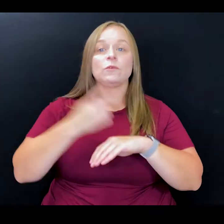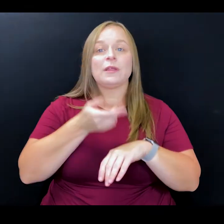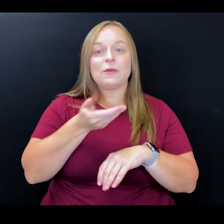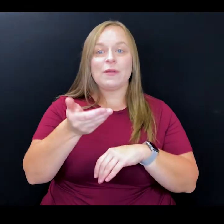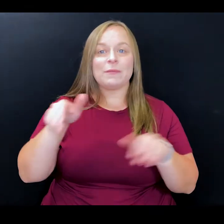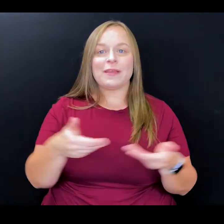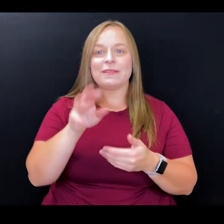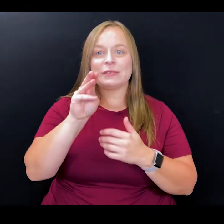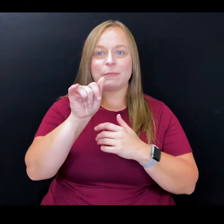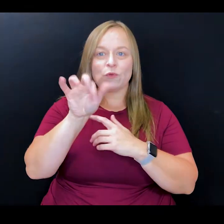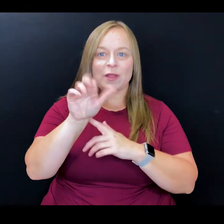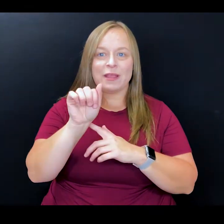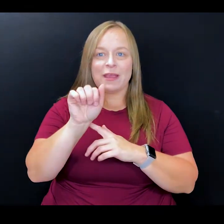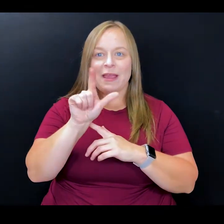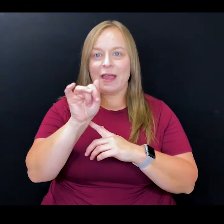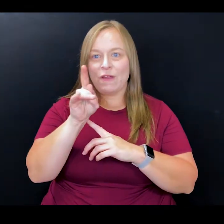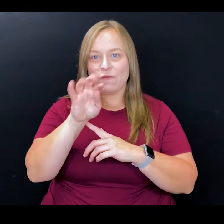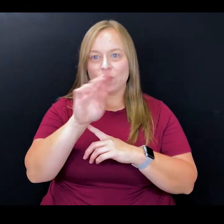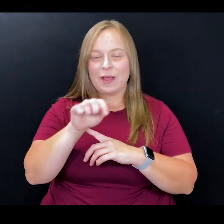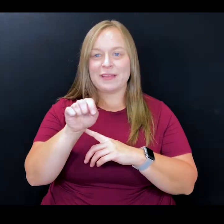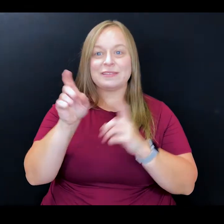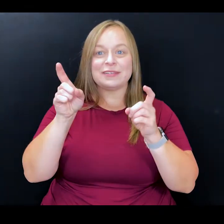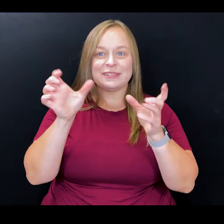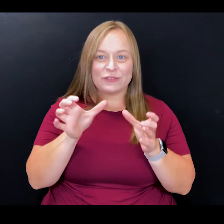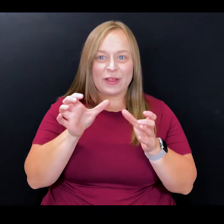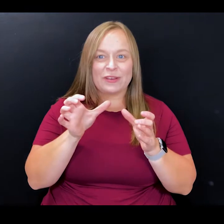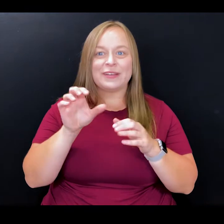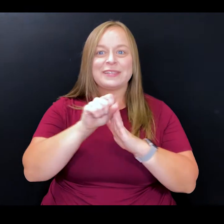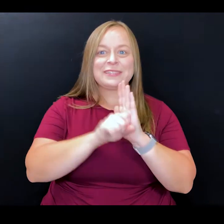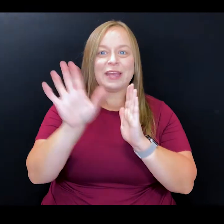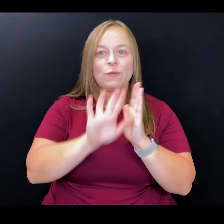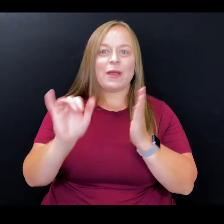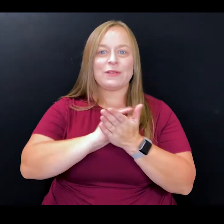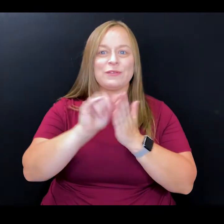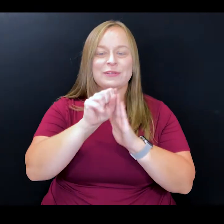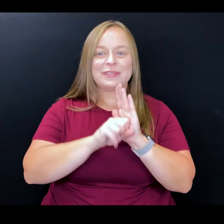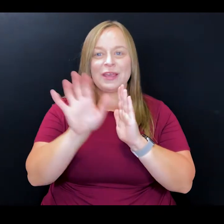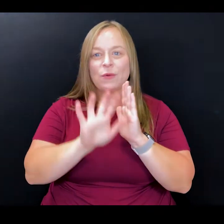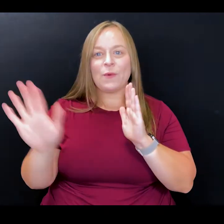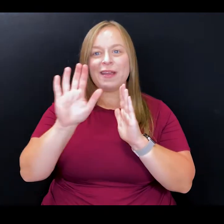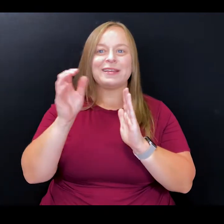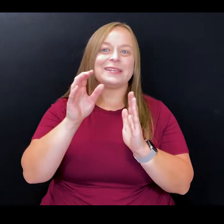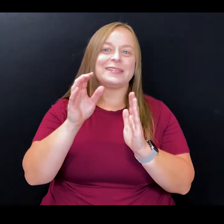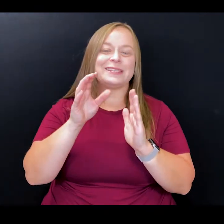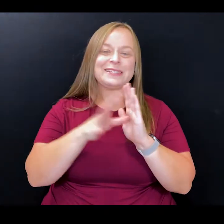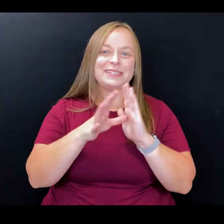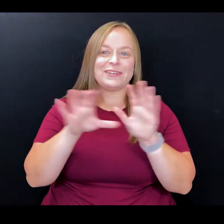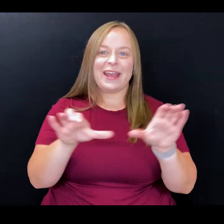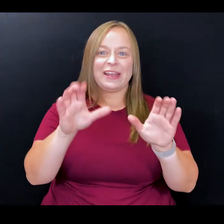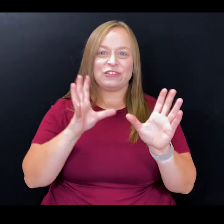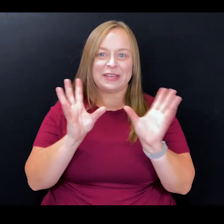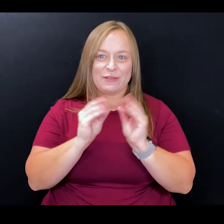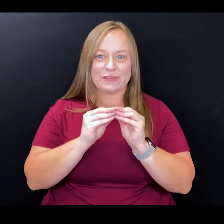Today, we welcome our guest, María Alvarez, the Executive Director of New York StateWide Senior Action